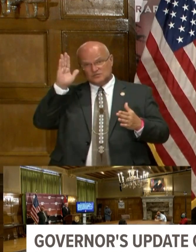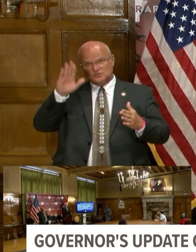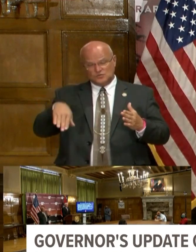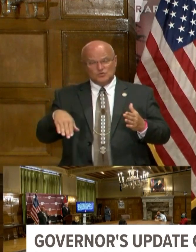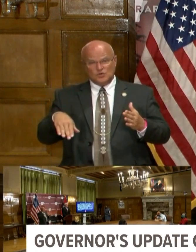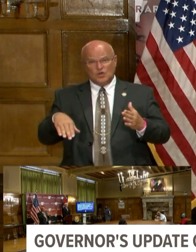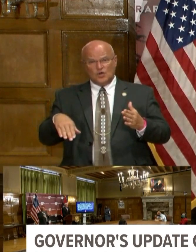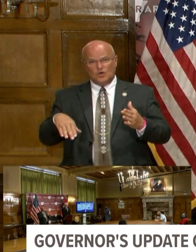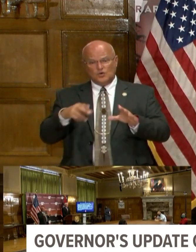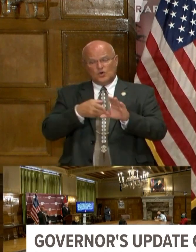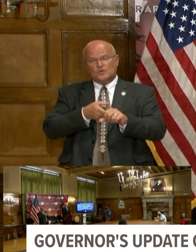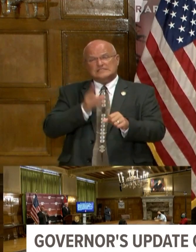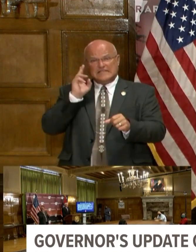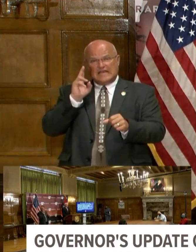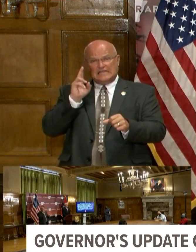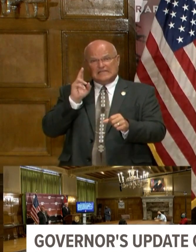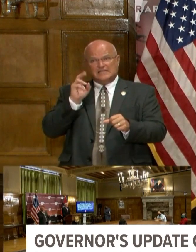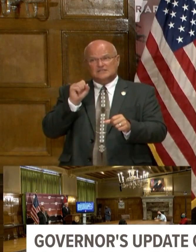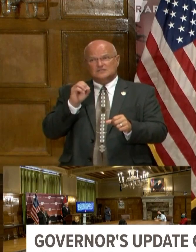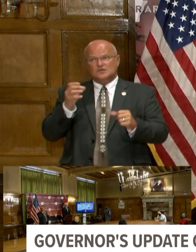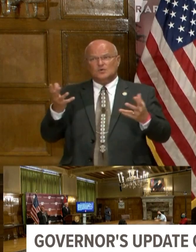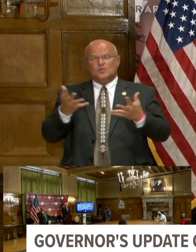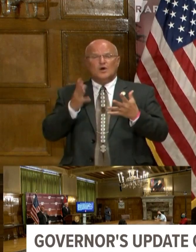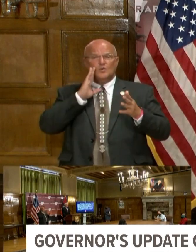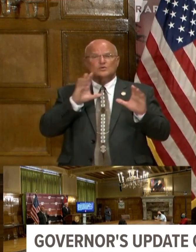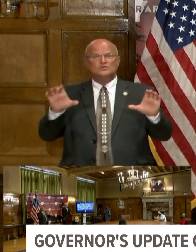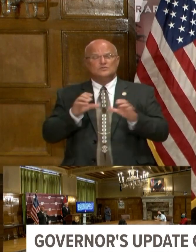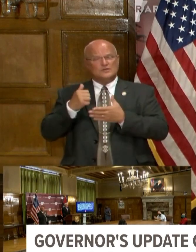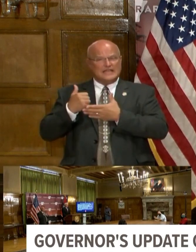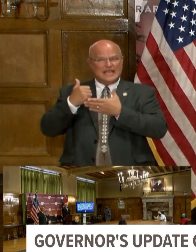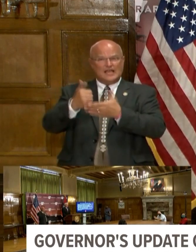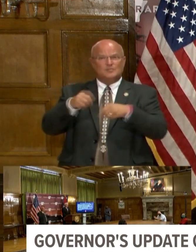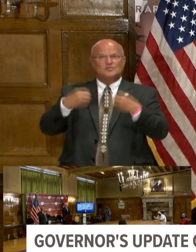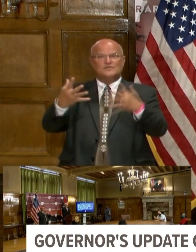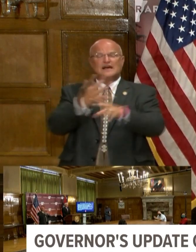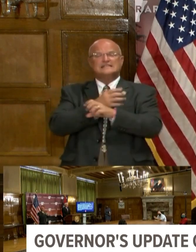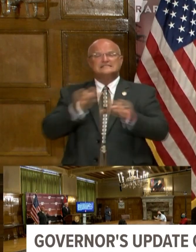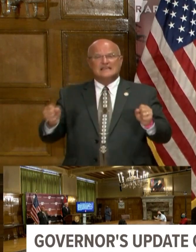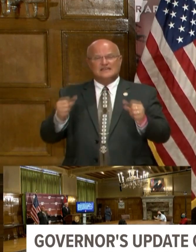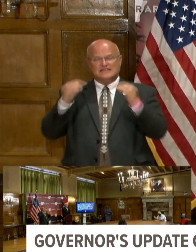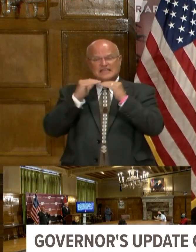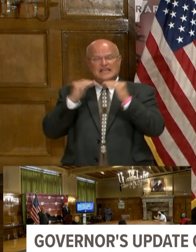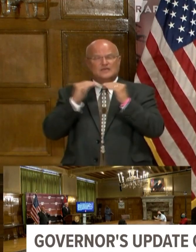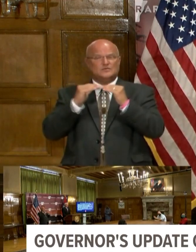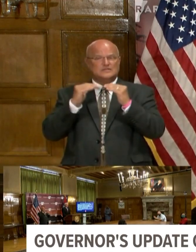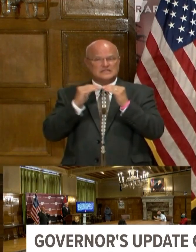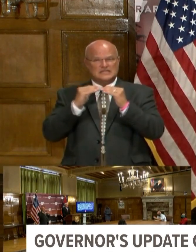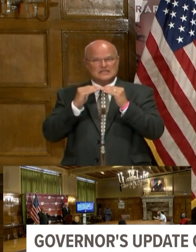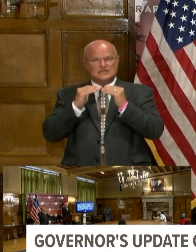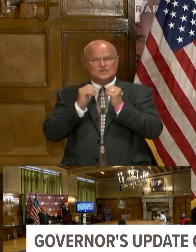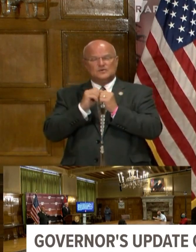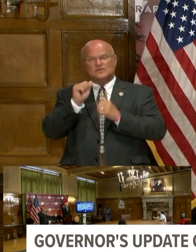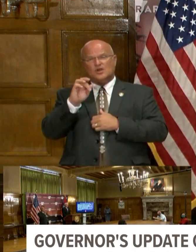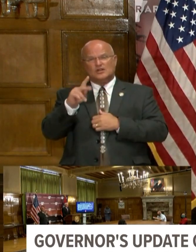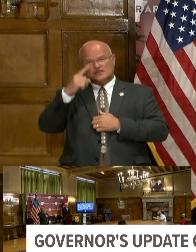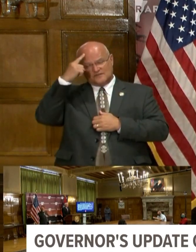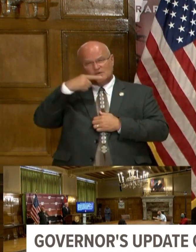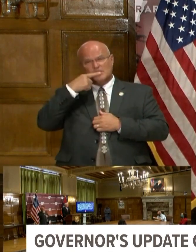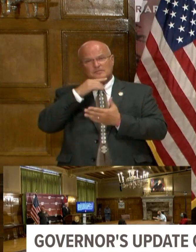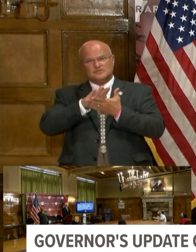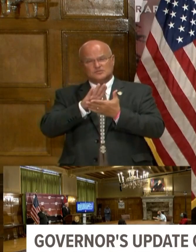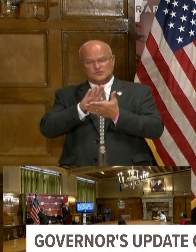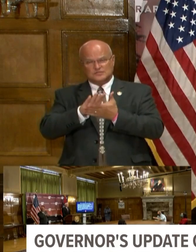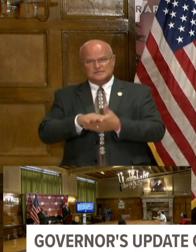are resigning. So what are you going to do to help provide safety and equity in the Arkansas for public